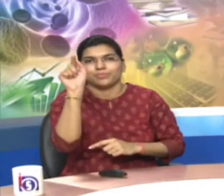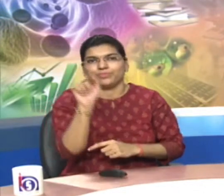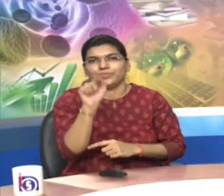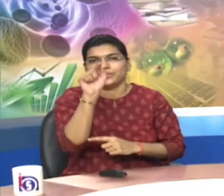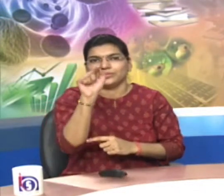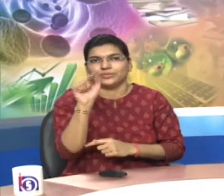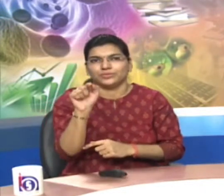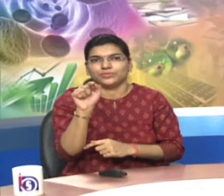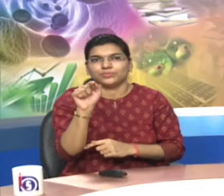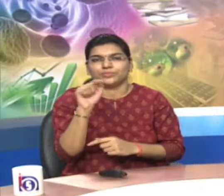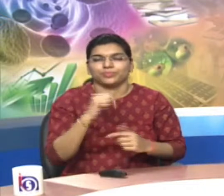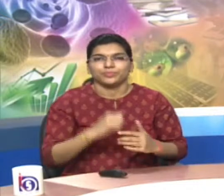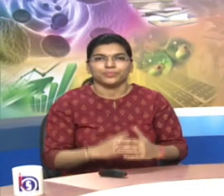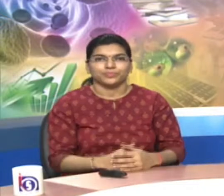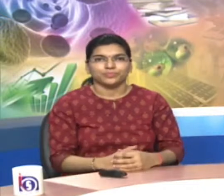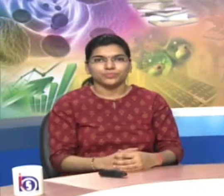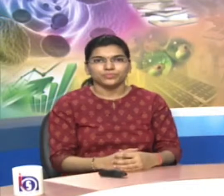you see the percentage.